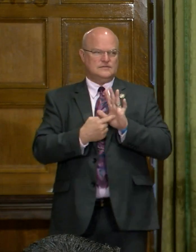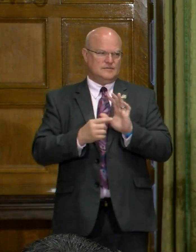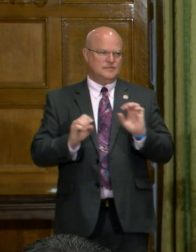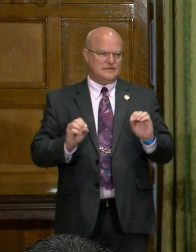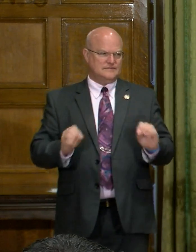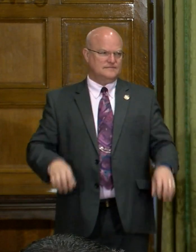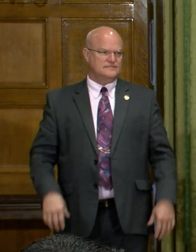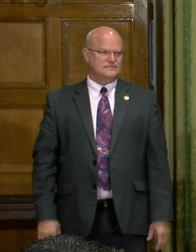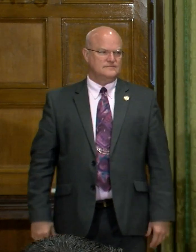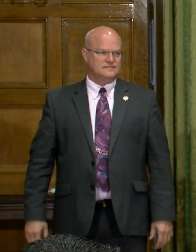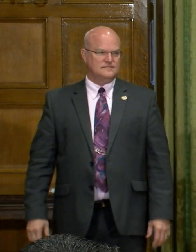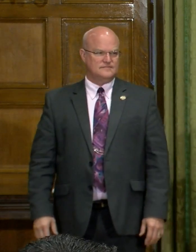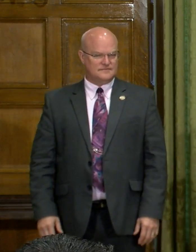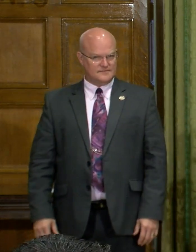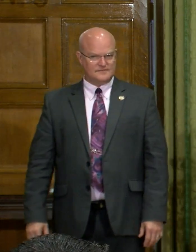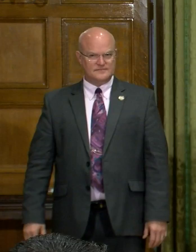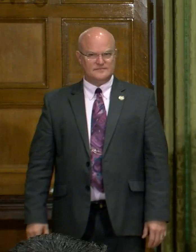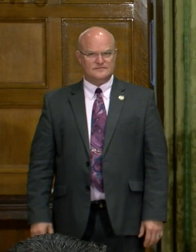individuals.